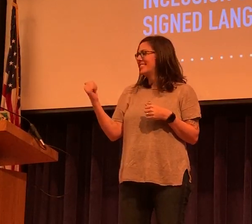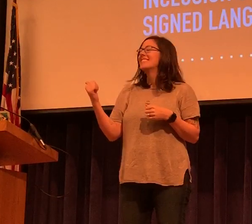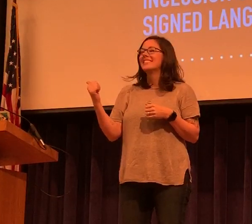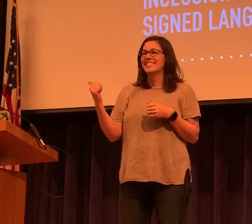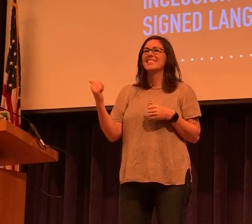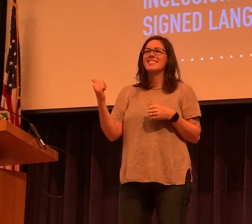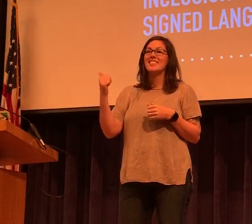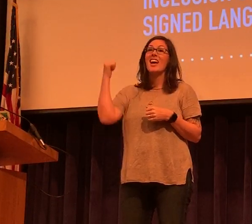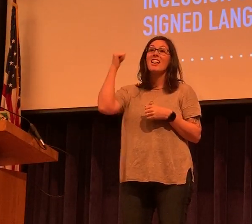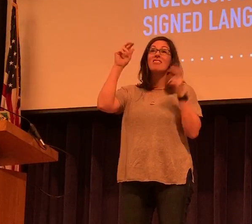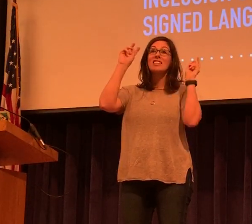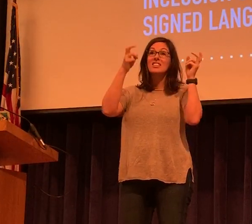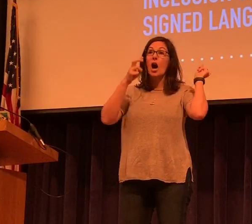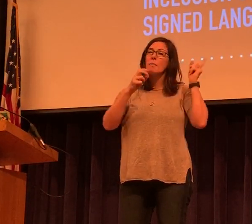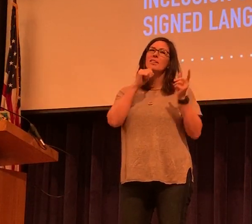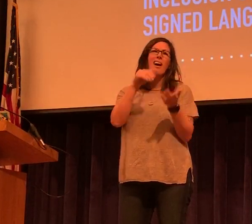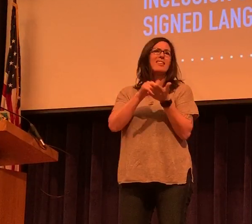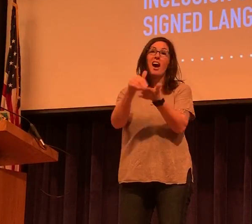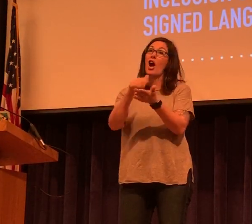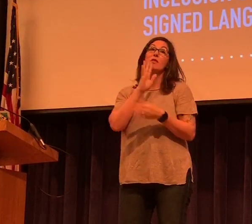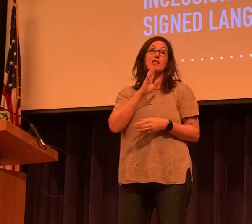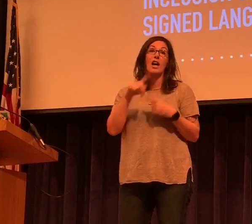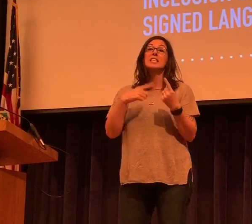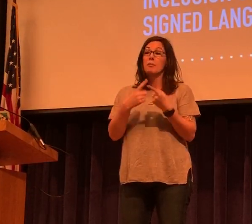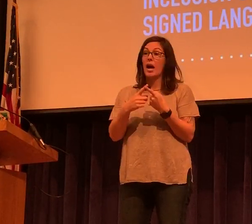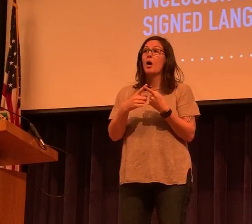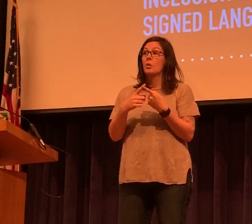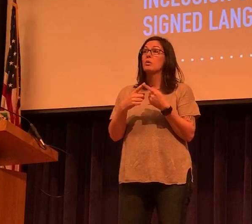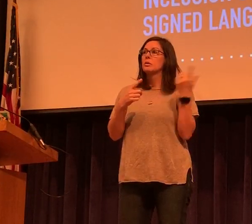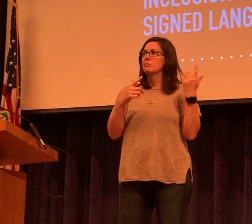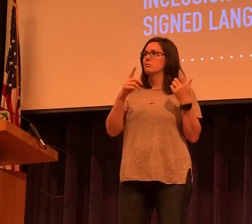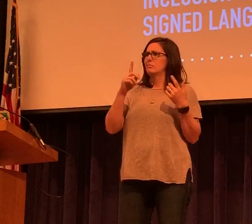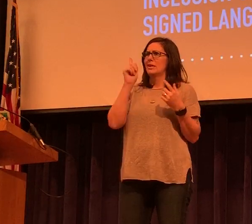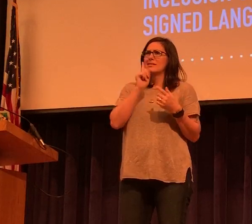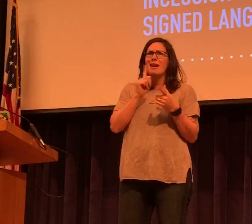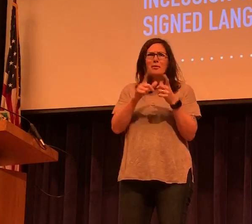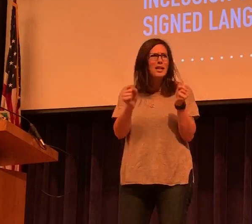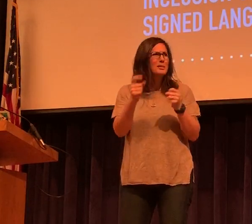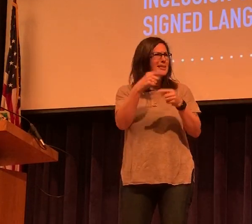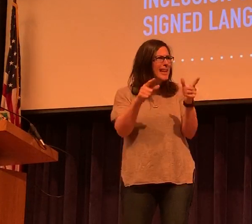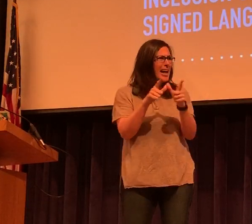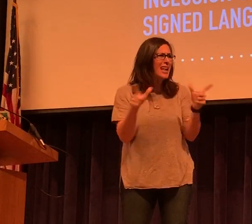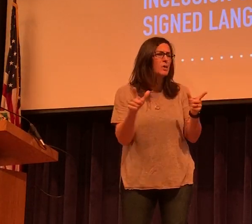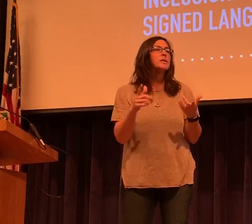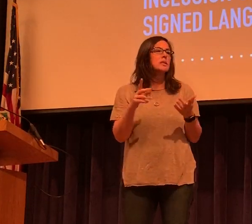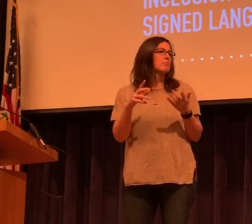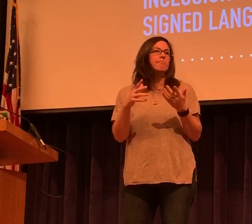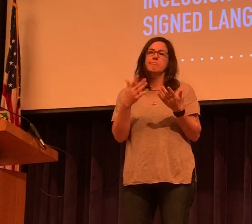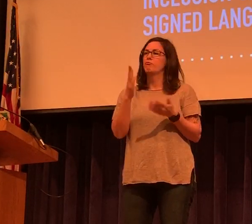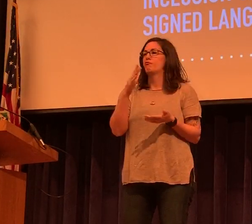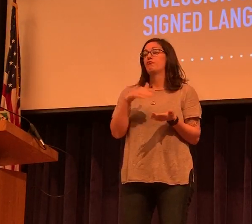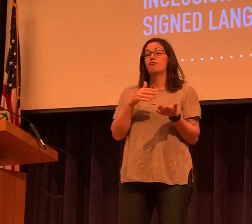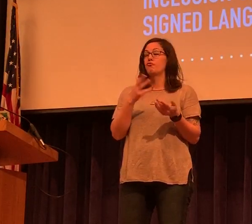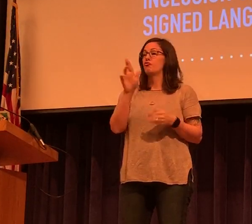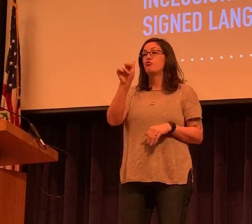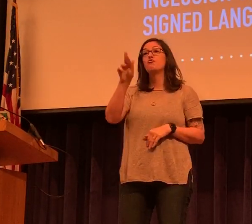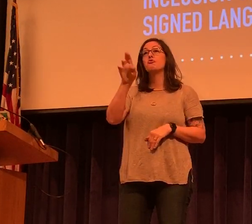the podium. So this topic is unfortunately not talked about very often. Deaf linguists or sign